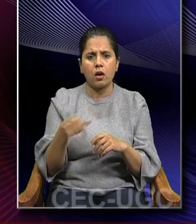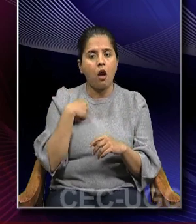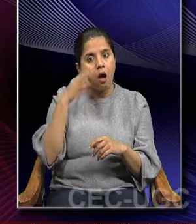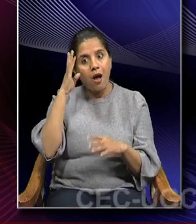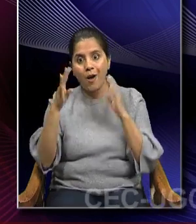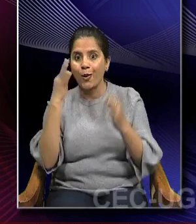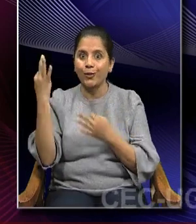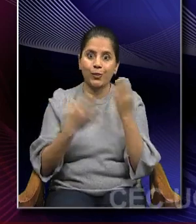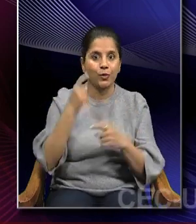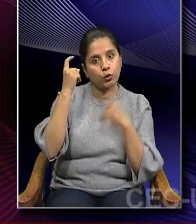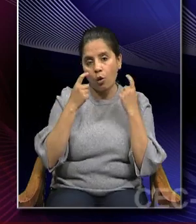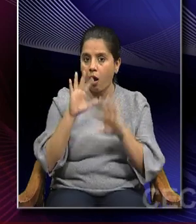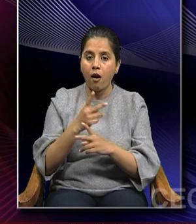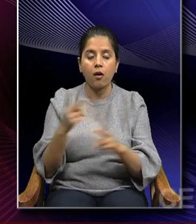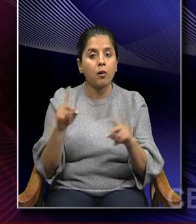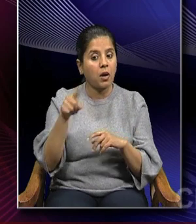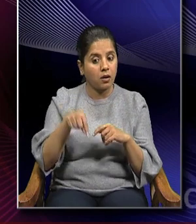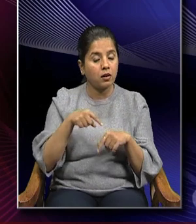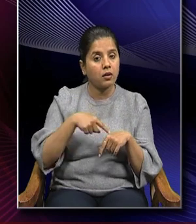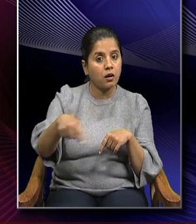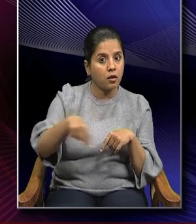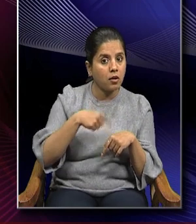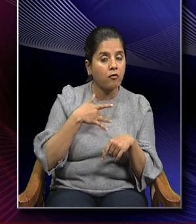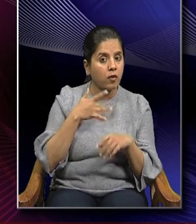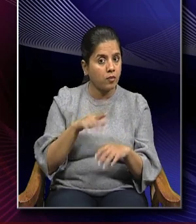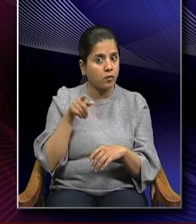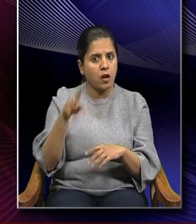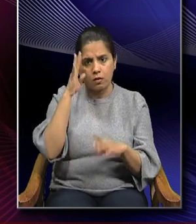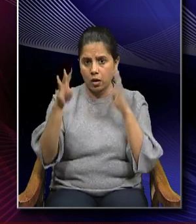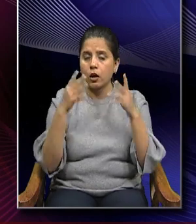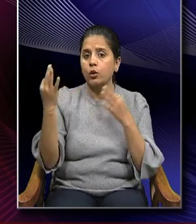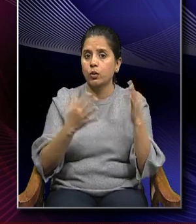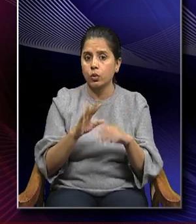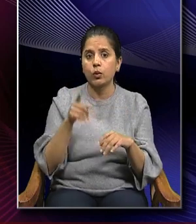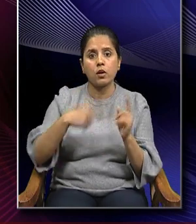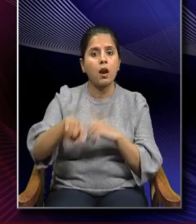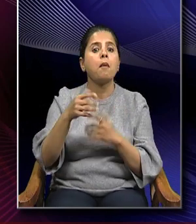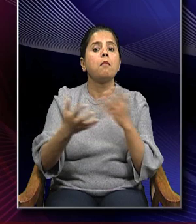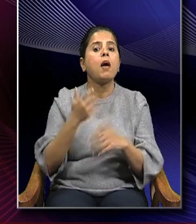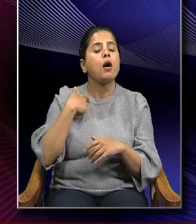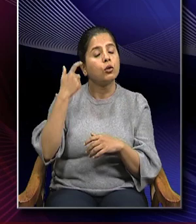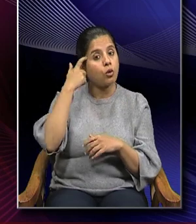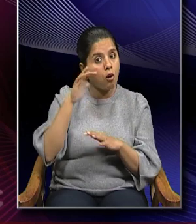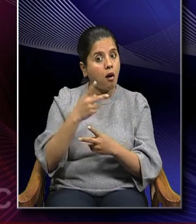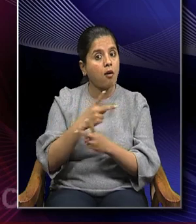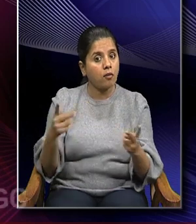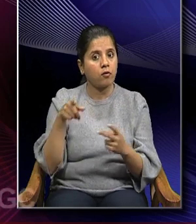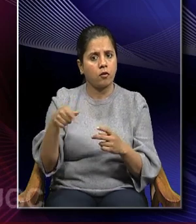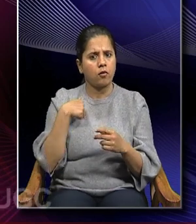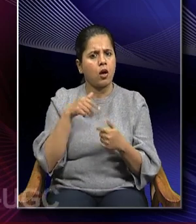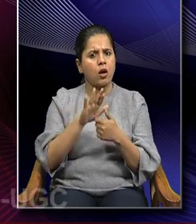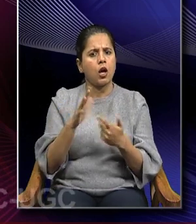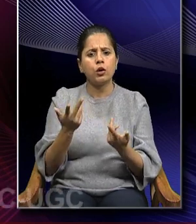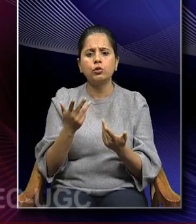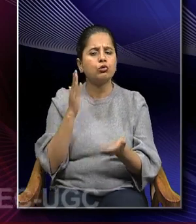innovative, and during that race of being innovative, the marketer thought of coming up with a nose